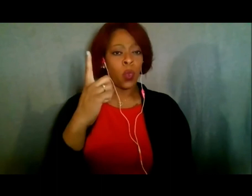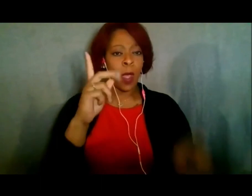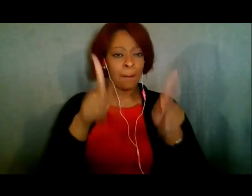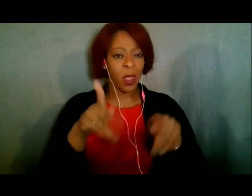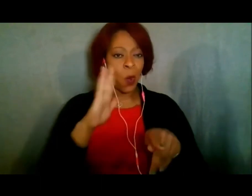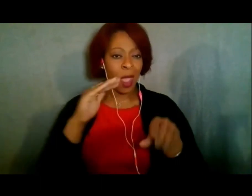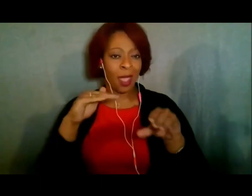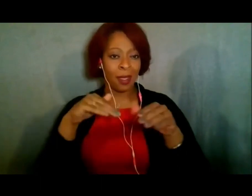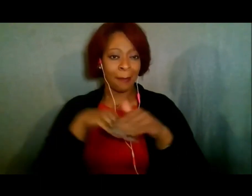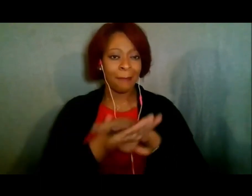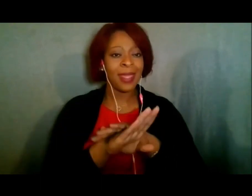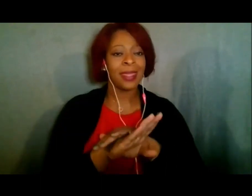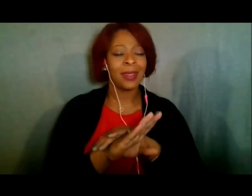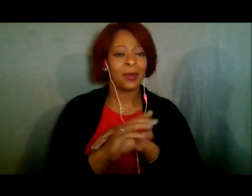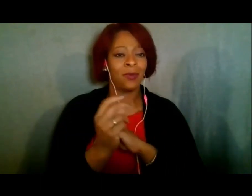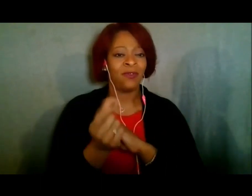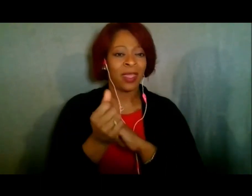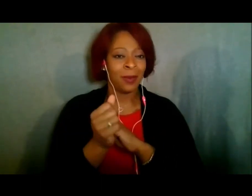fast.